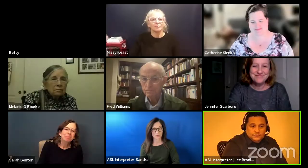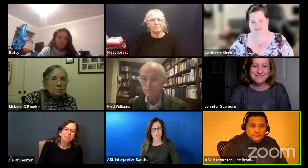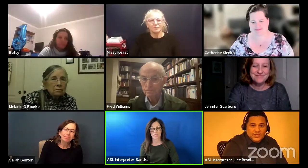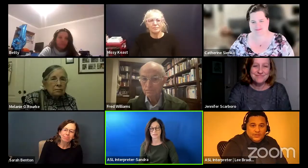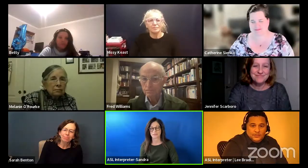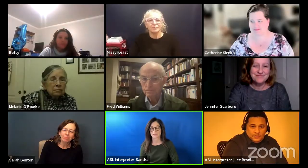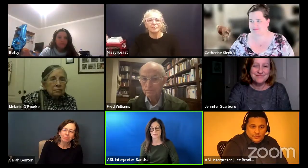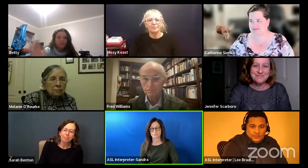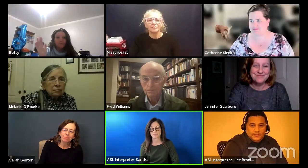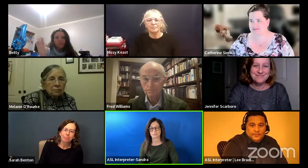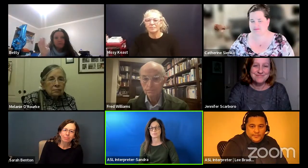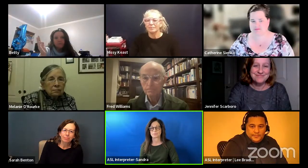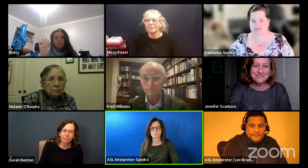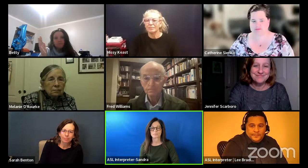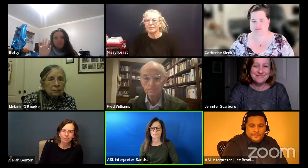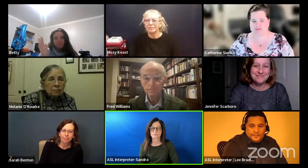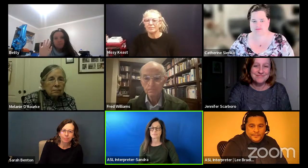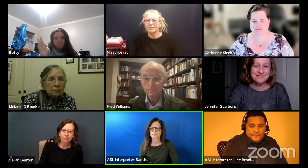good night.